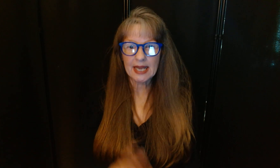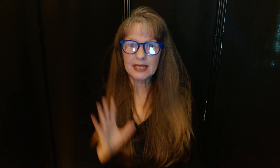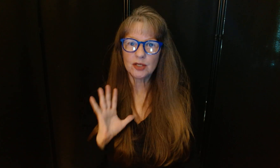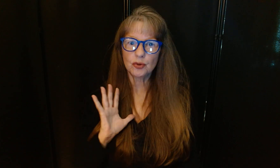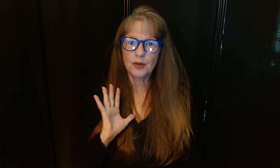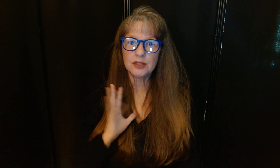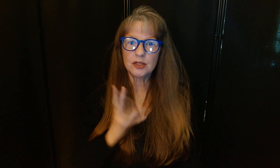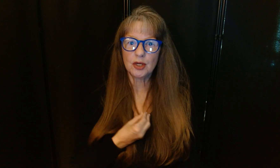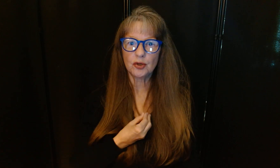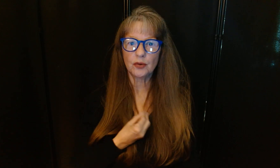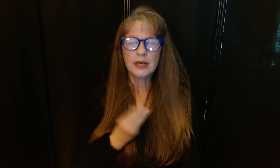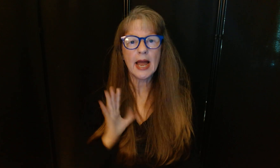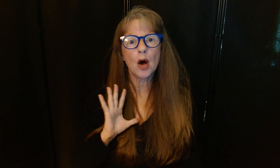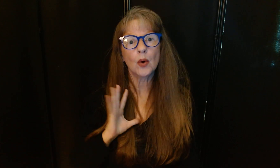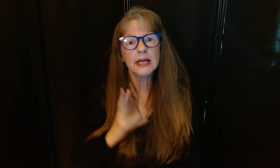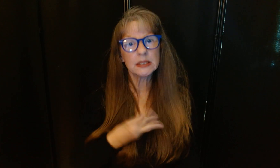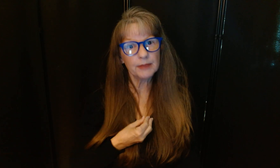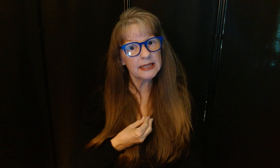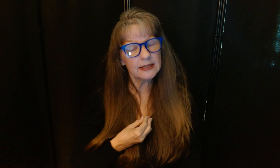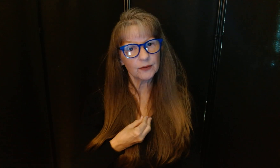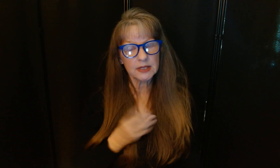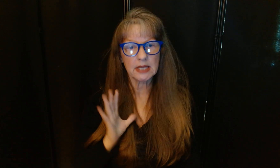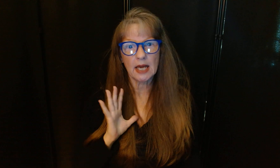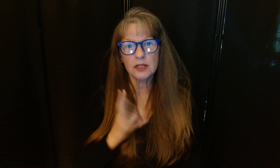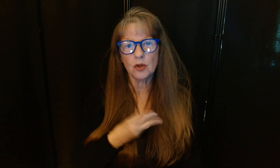So transgender. Now, it's been different signs over